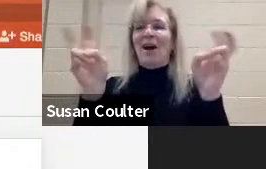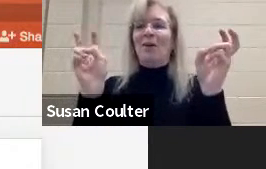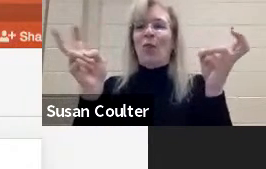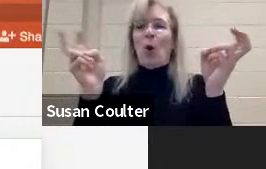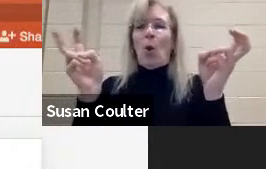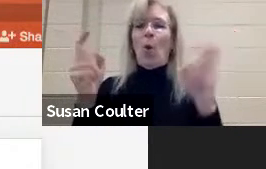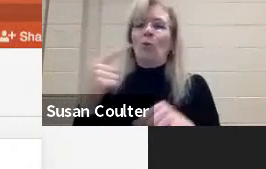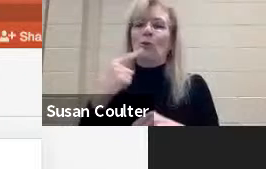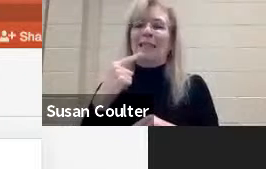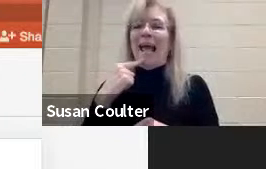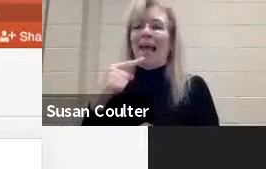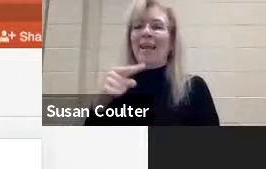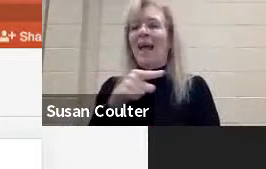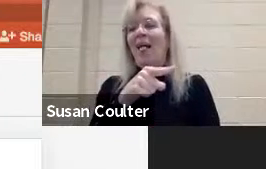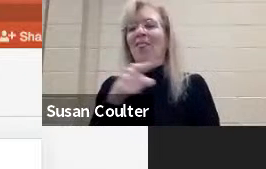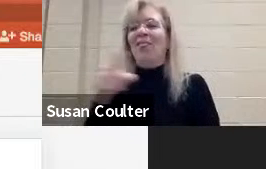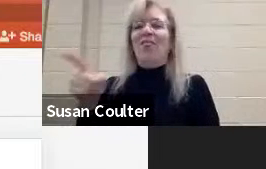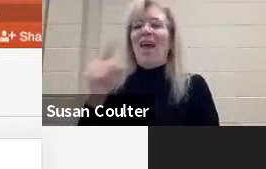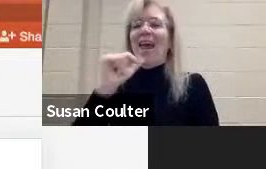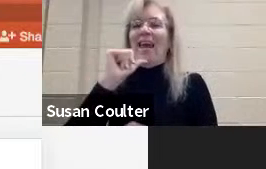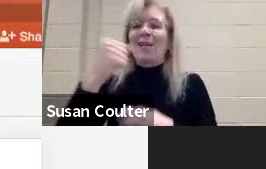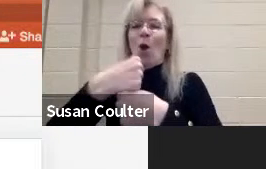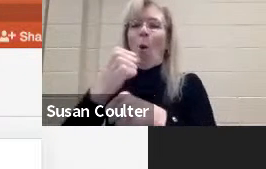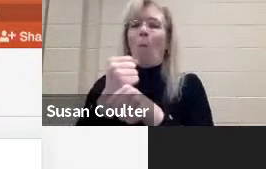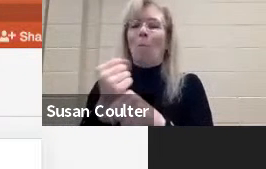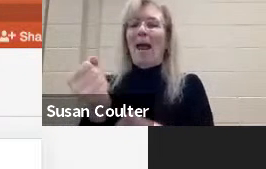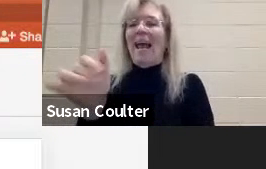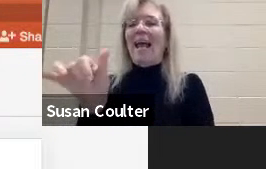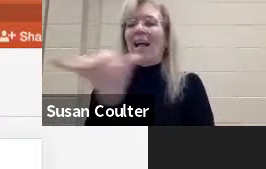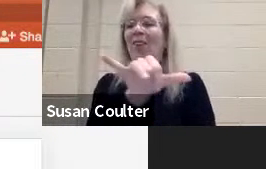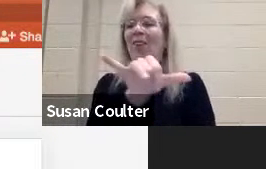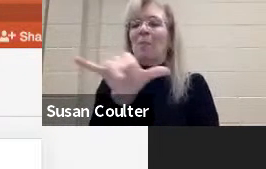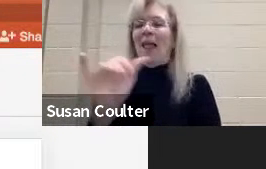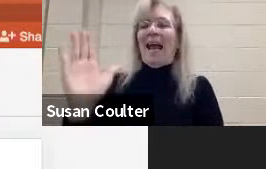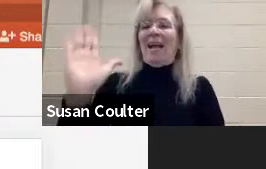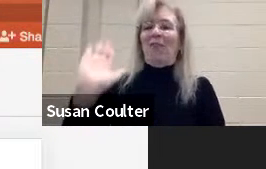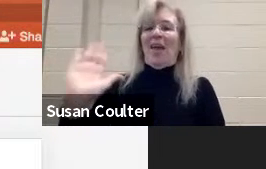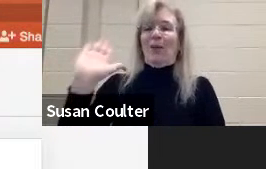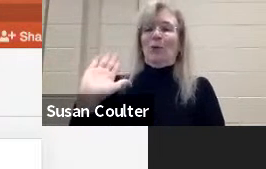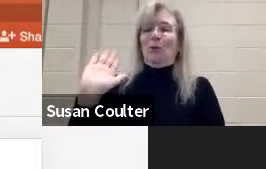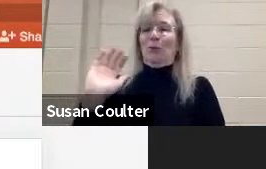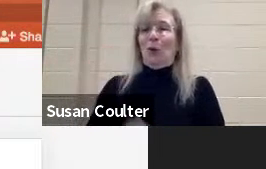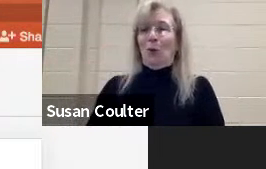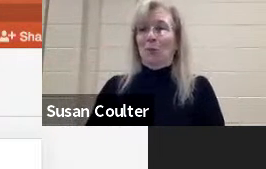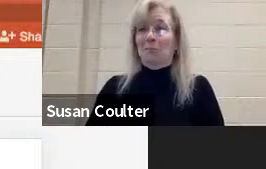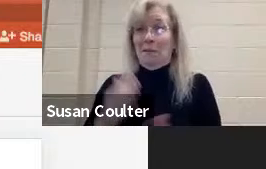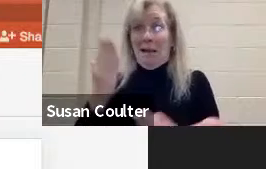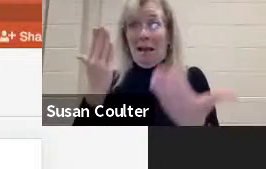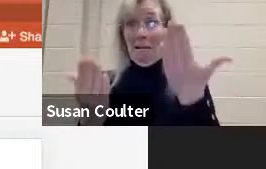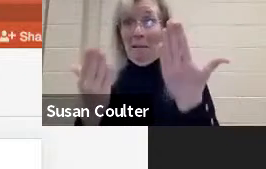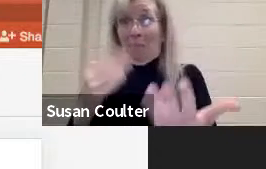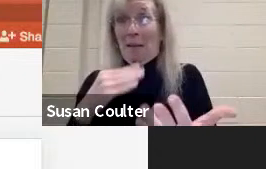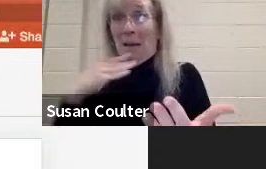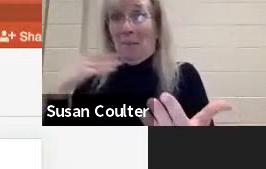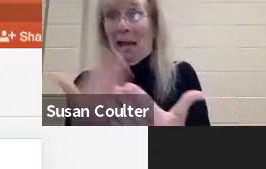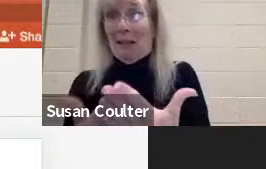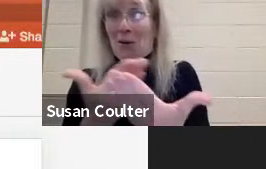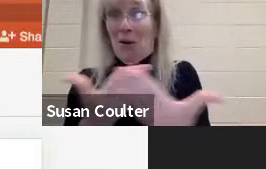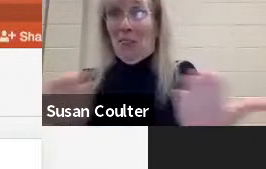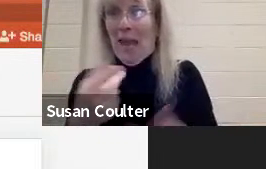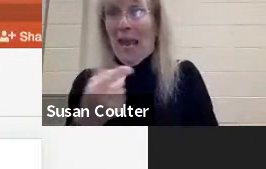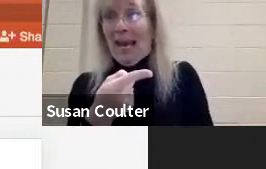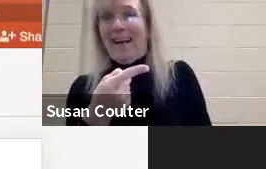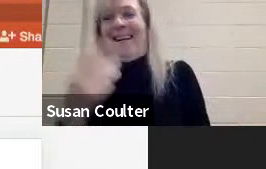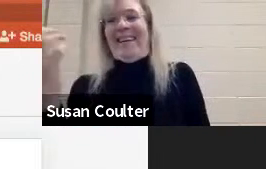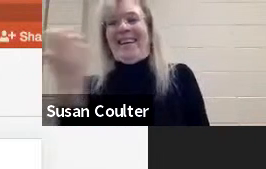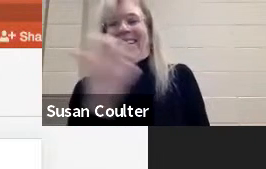And the quote said, "They don't make them like they used to." Maybe that's a